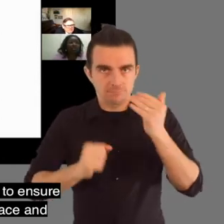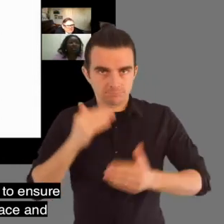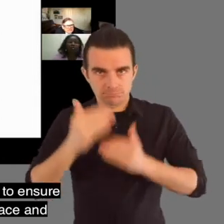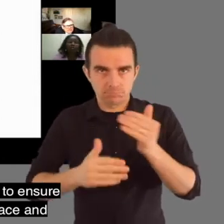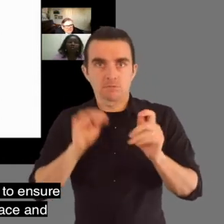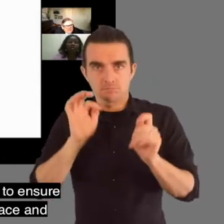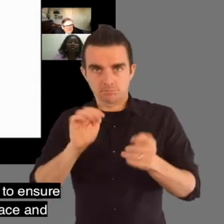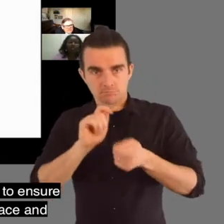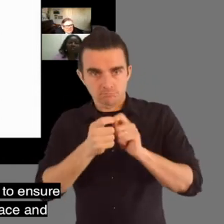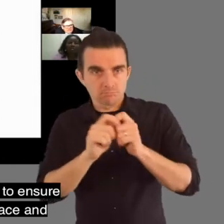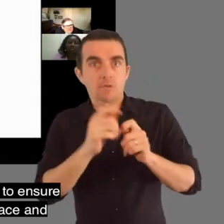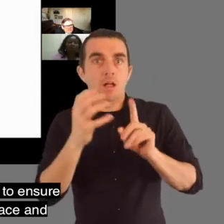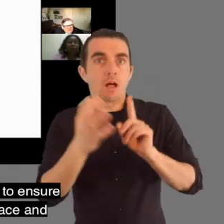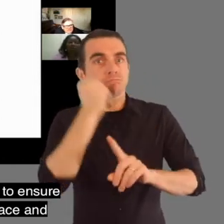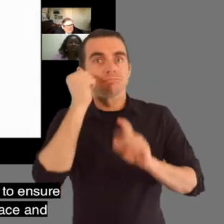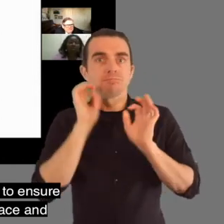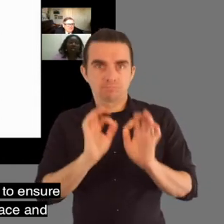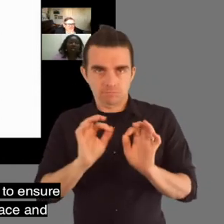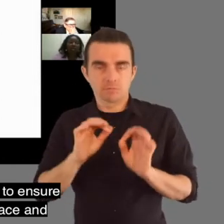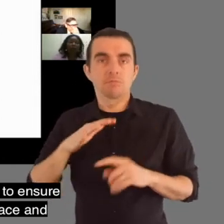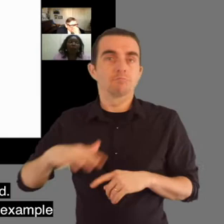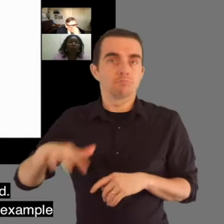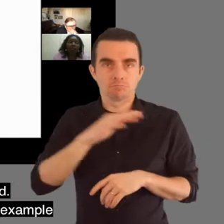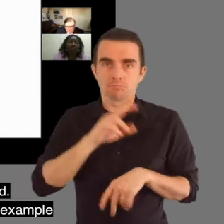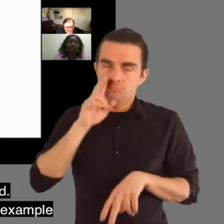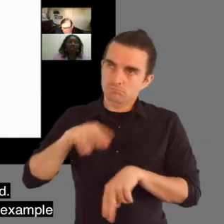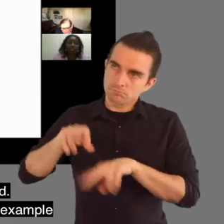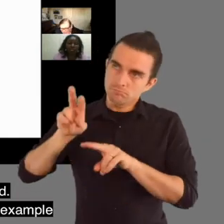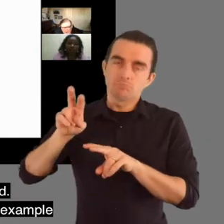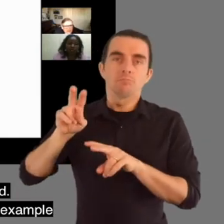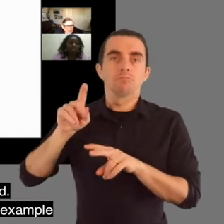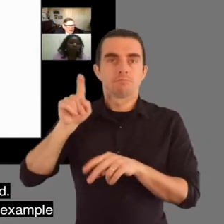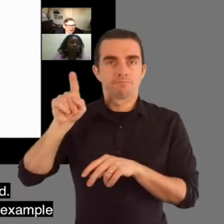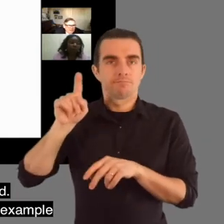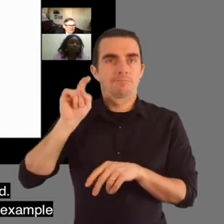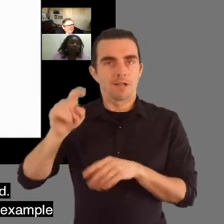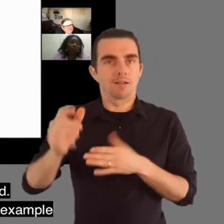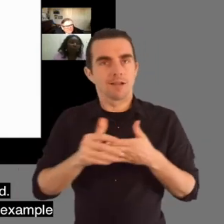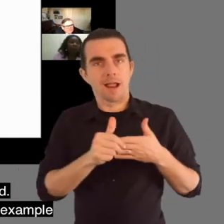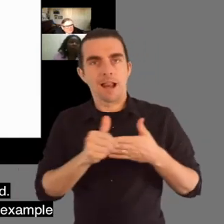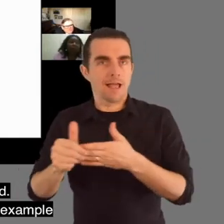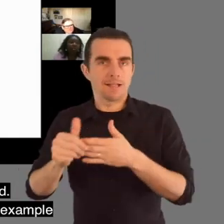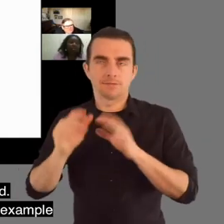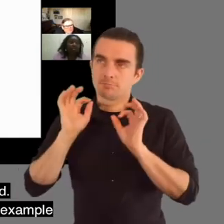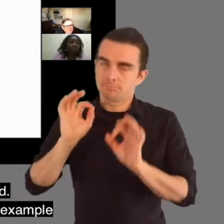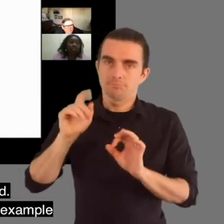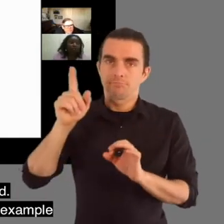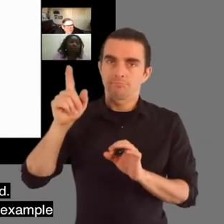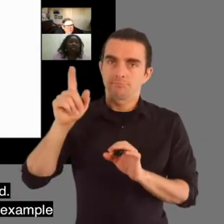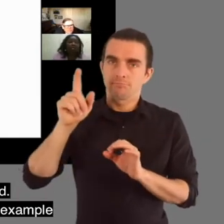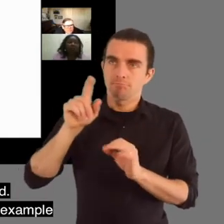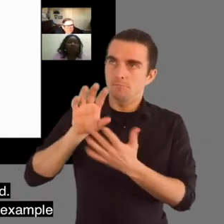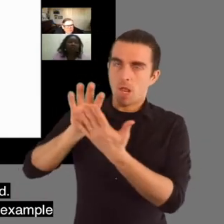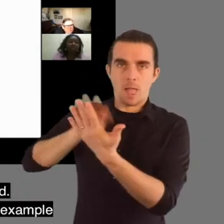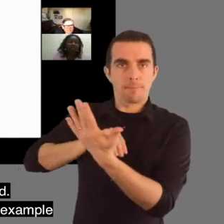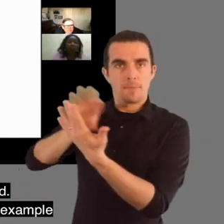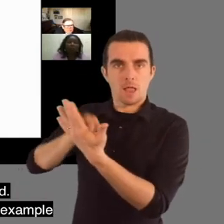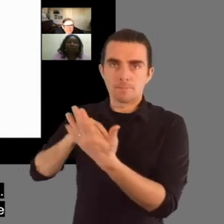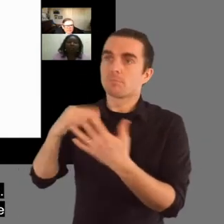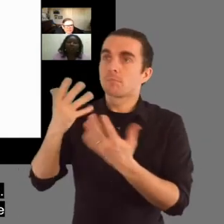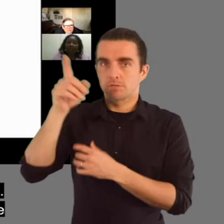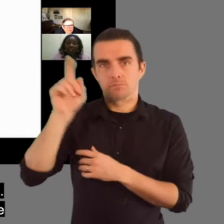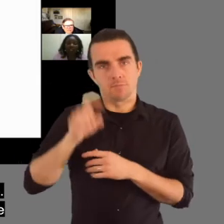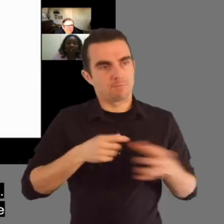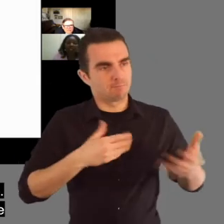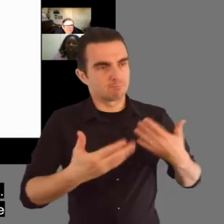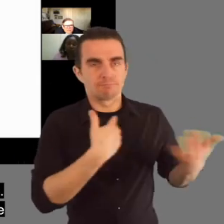national legislations are in place and are implemented and executed. The public sector should lead by example